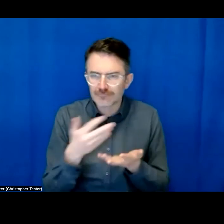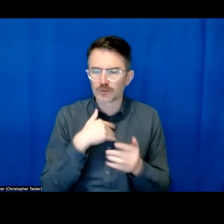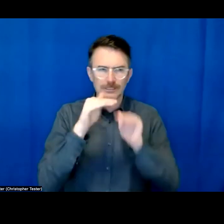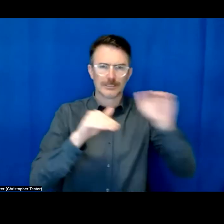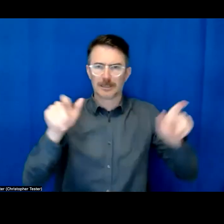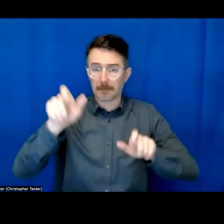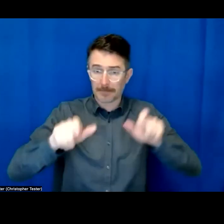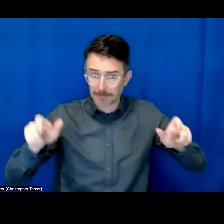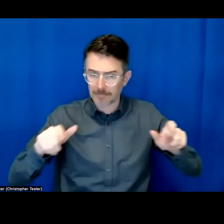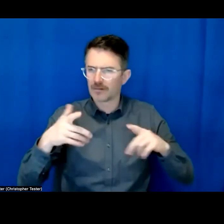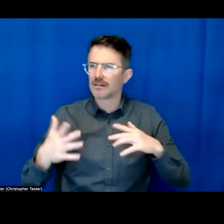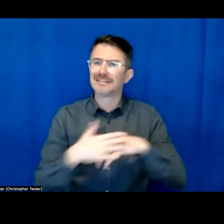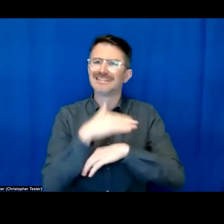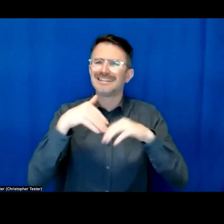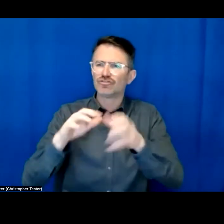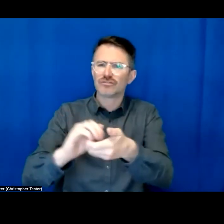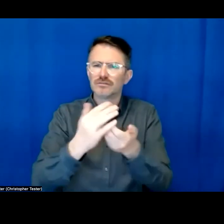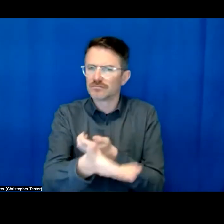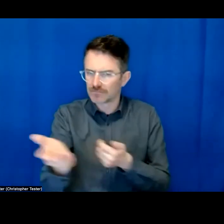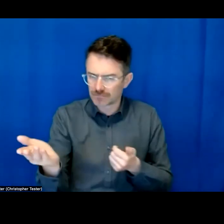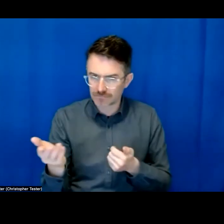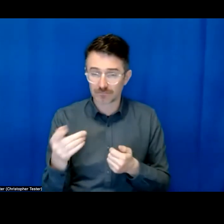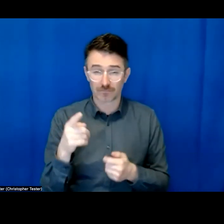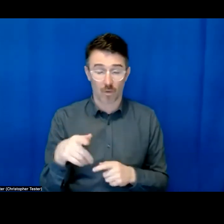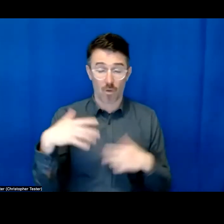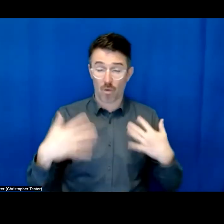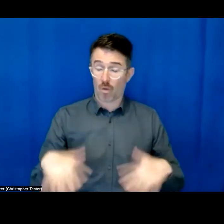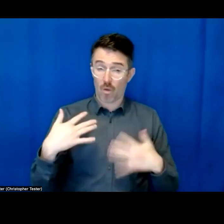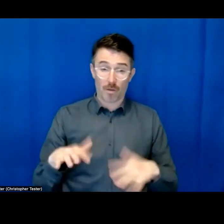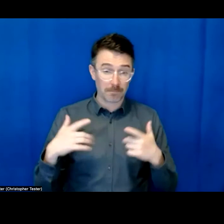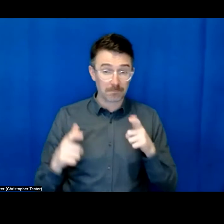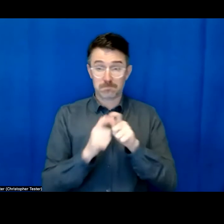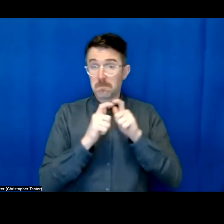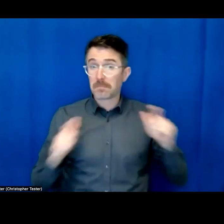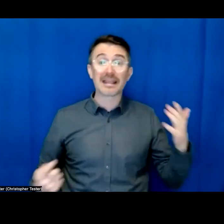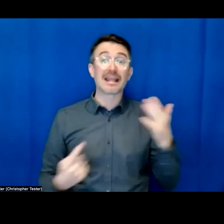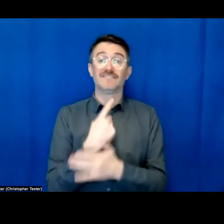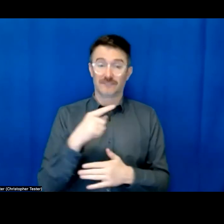The Paris Agreement has been historical to all people with disabilities, and we